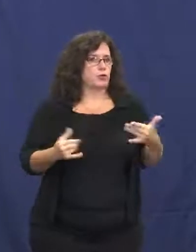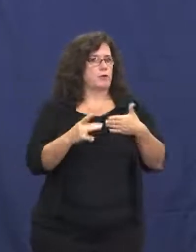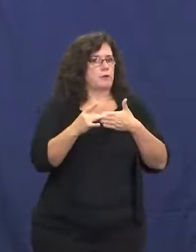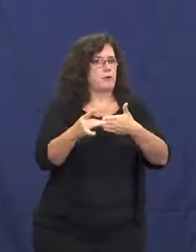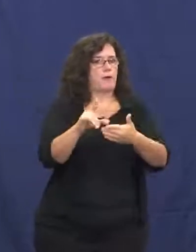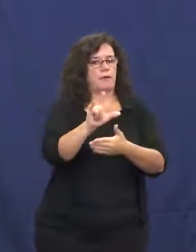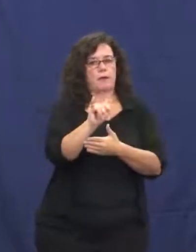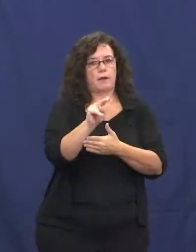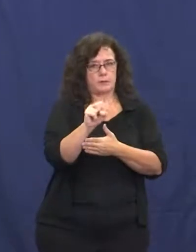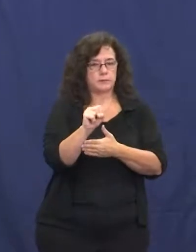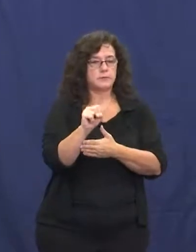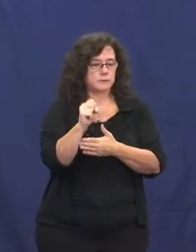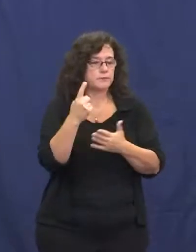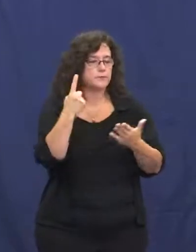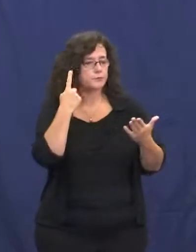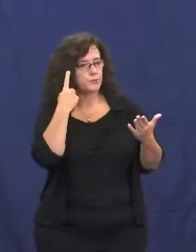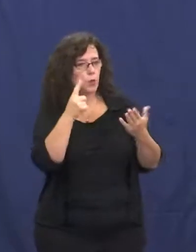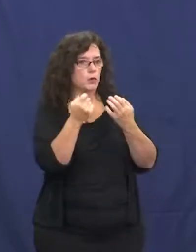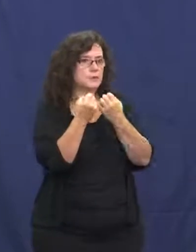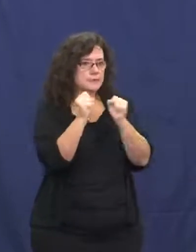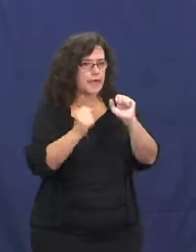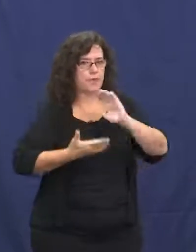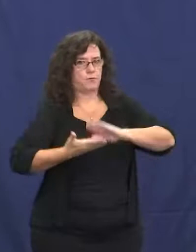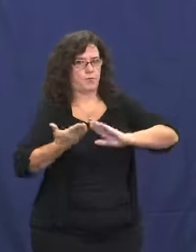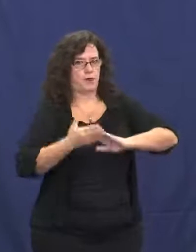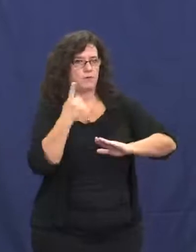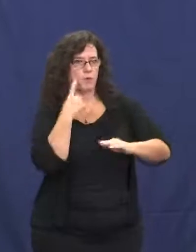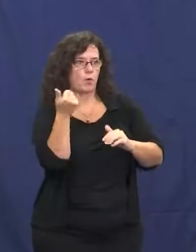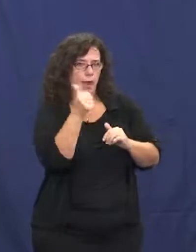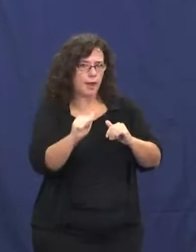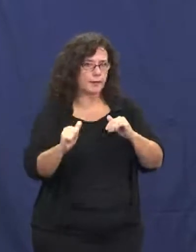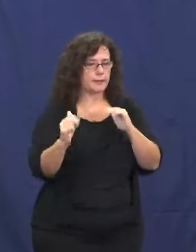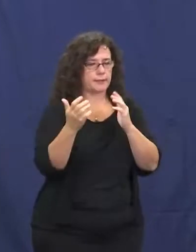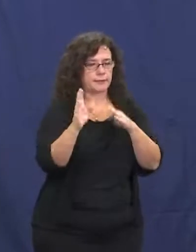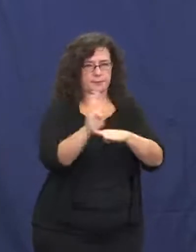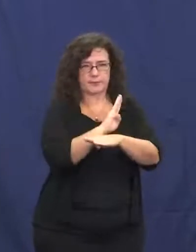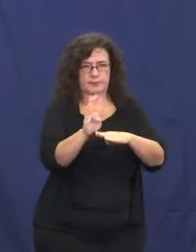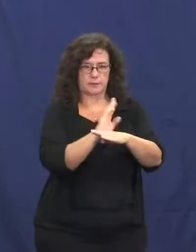for safe operations of nail salons indoors again.